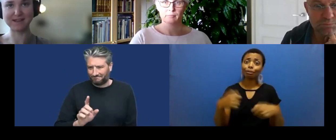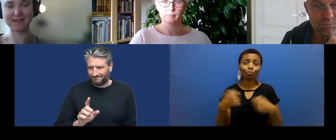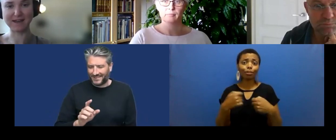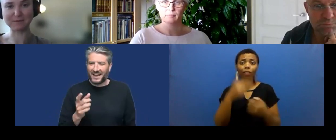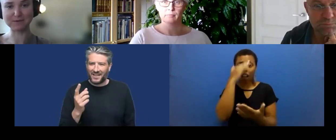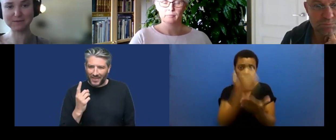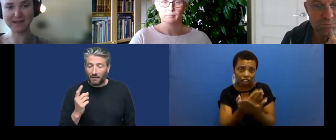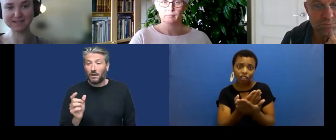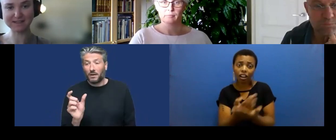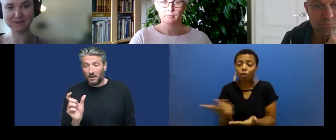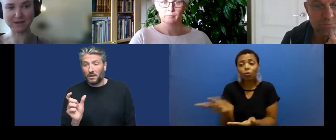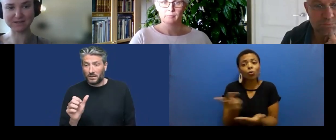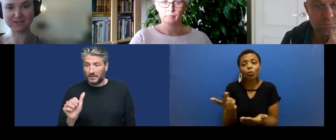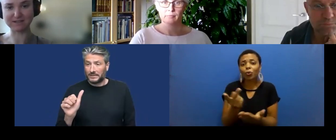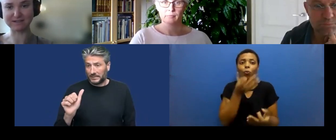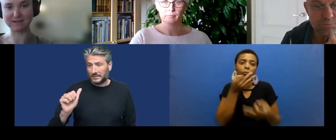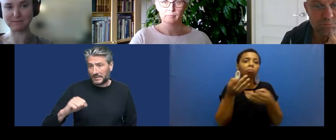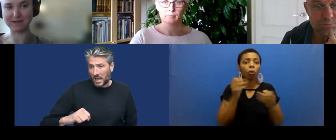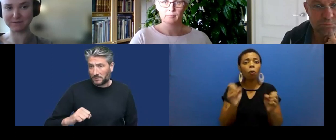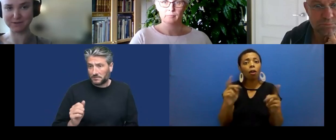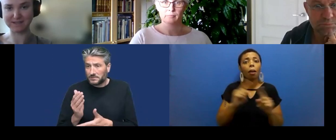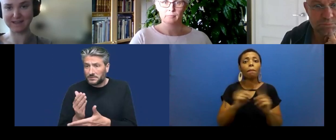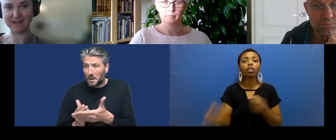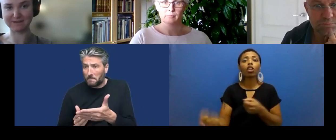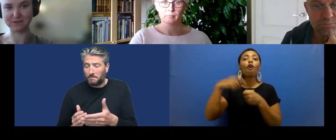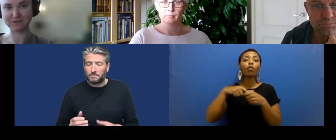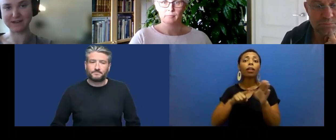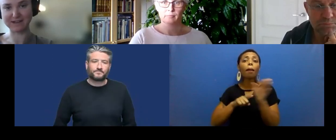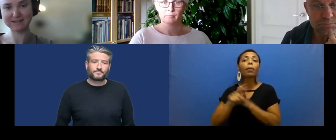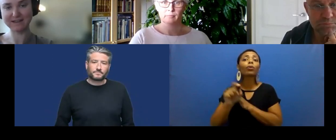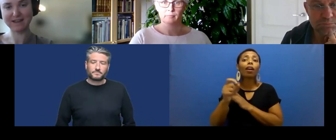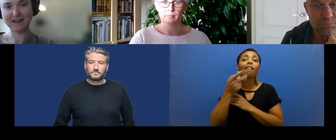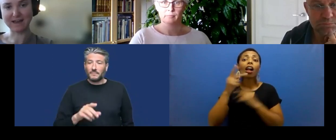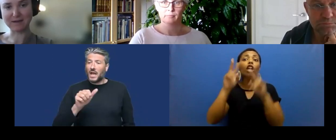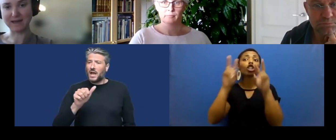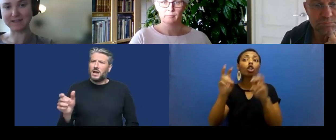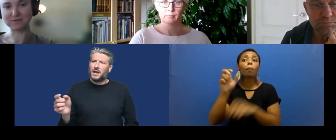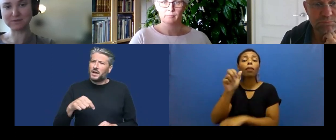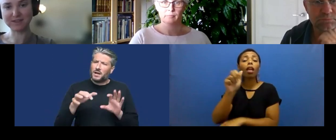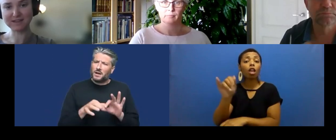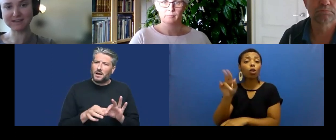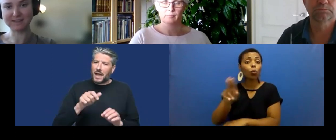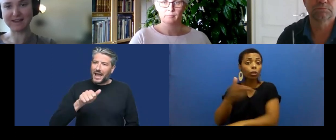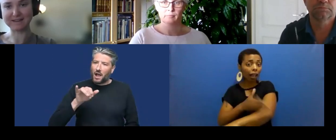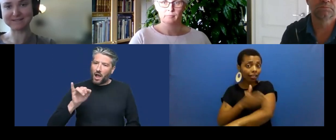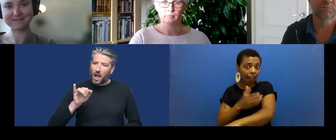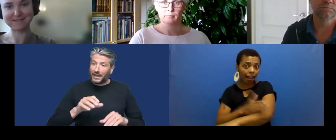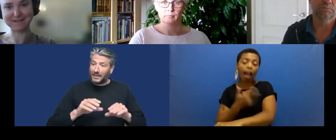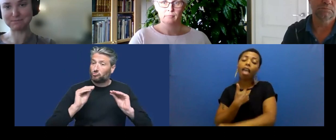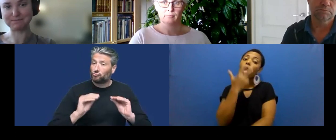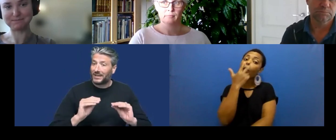views. Going back to the question about using AI for training, I do think